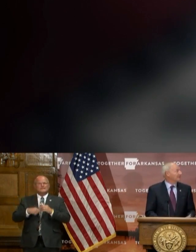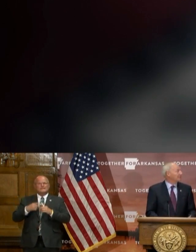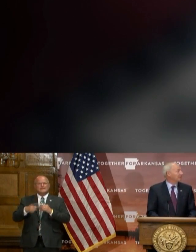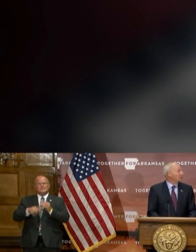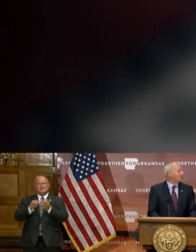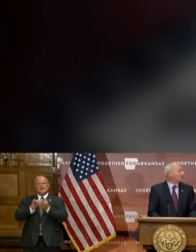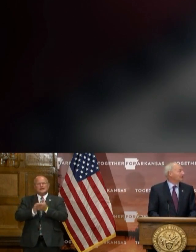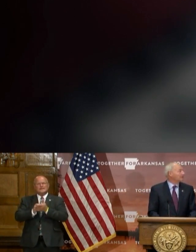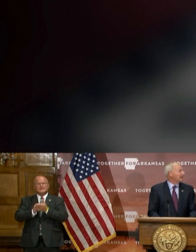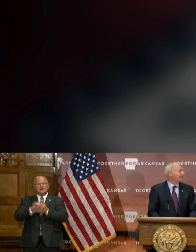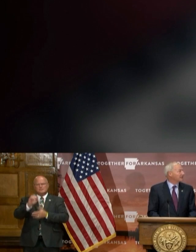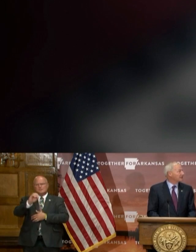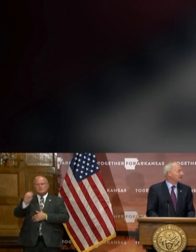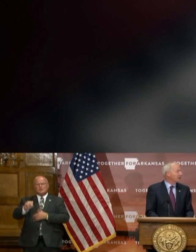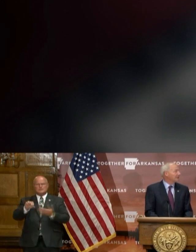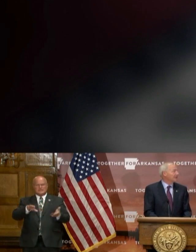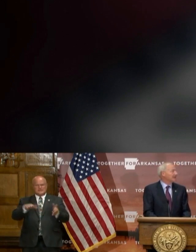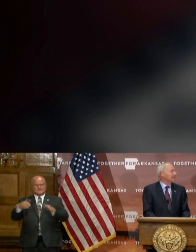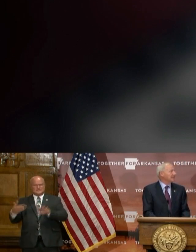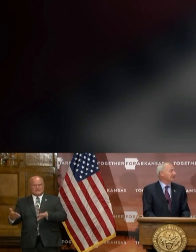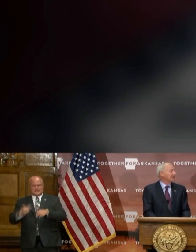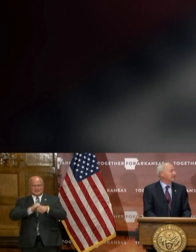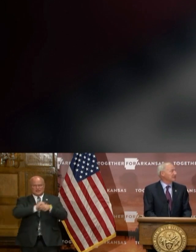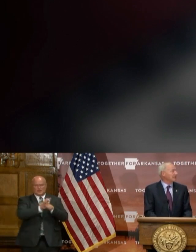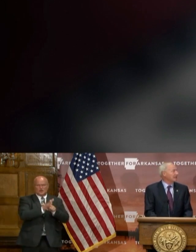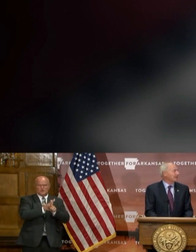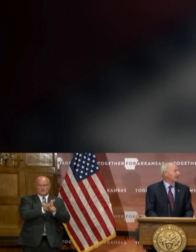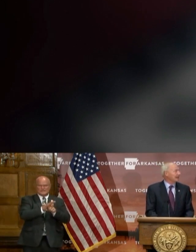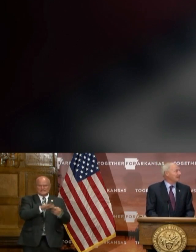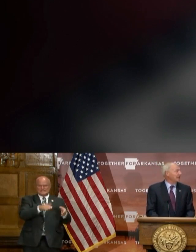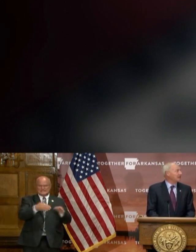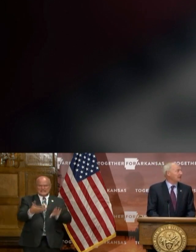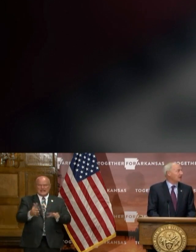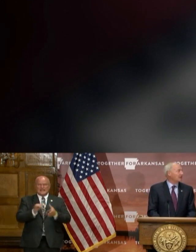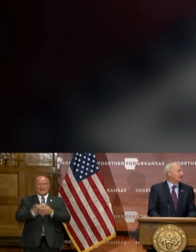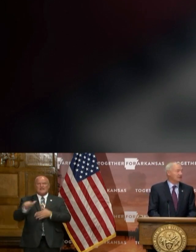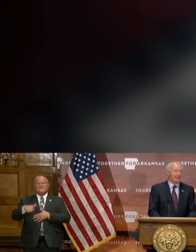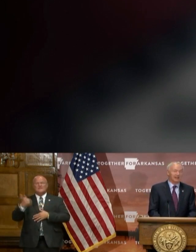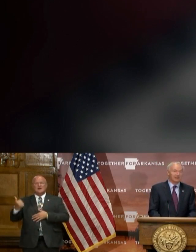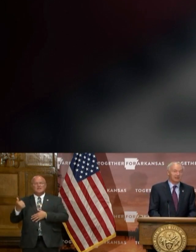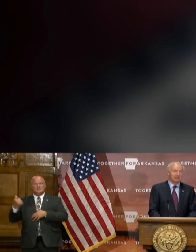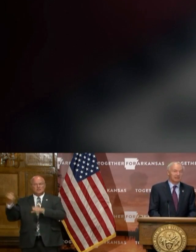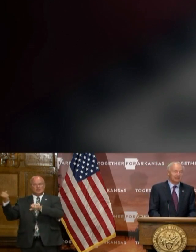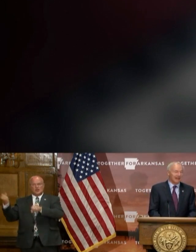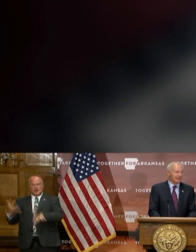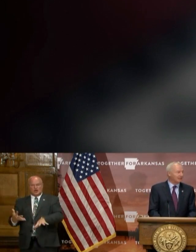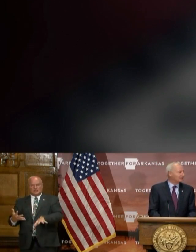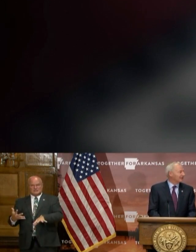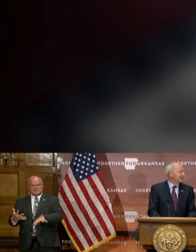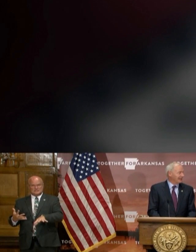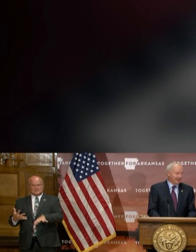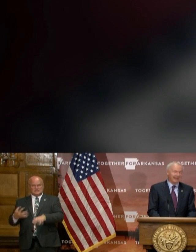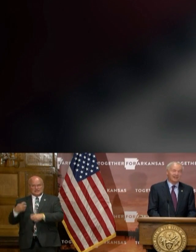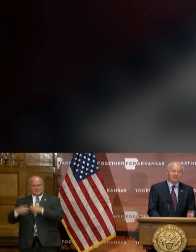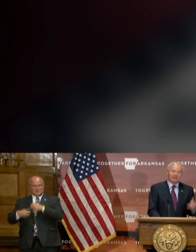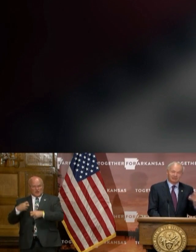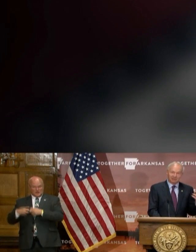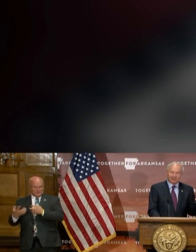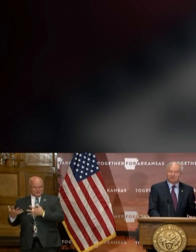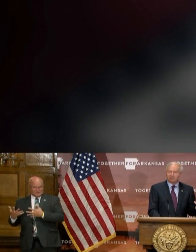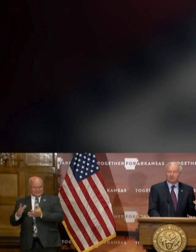about the proportion of deaths, COVID-19 deaths, that have other causes and contributing factors.